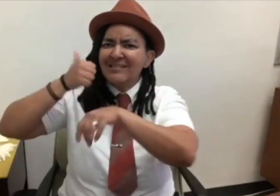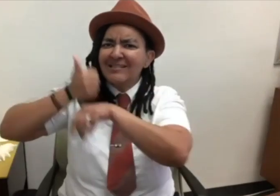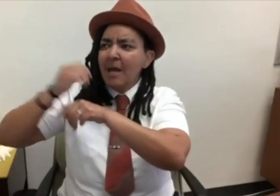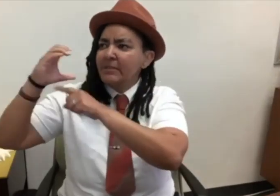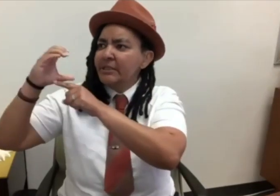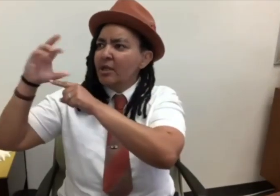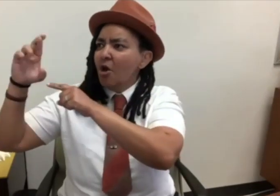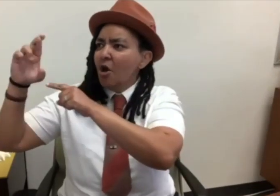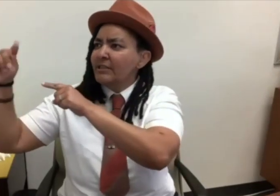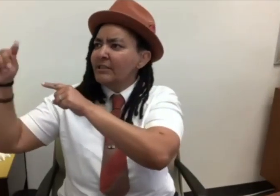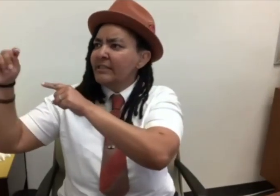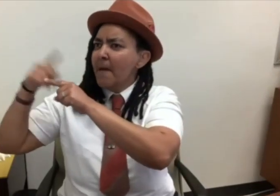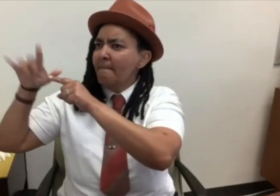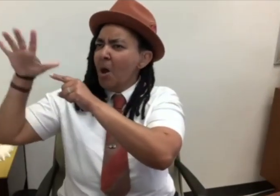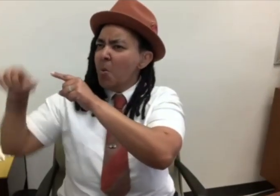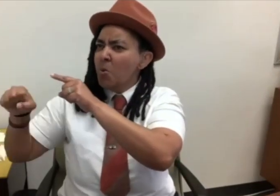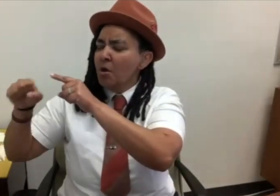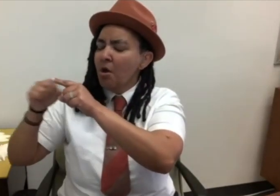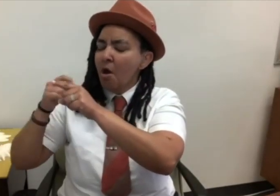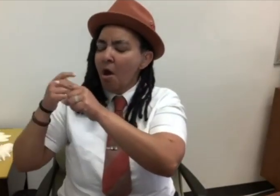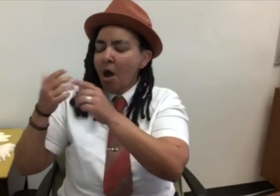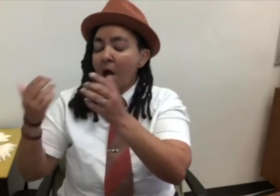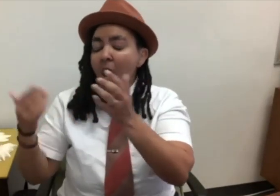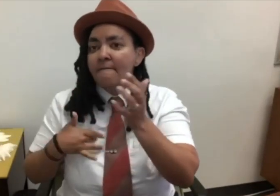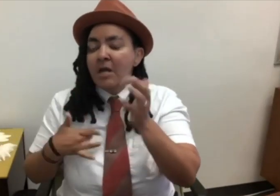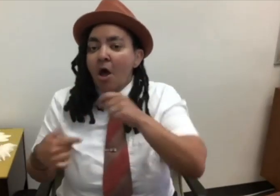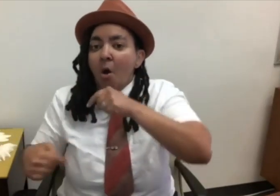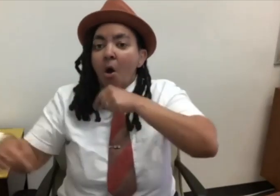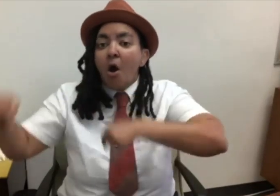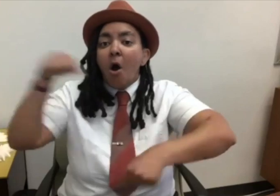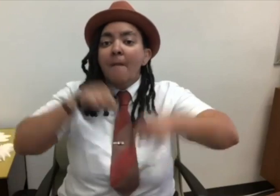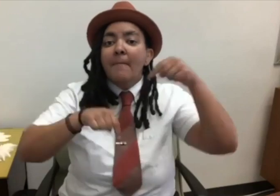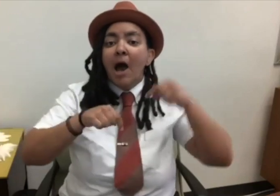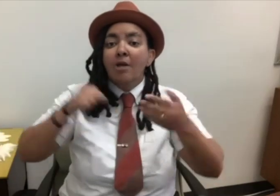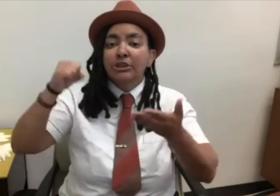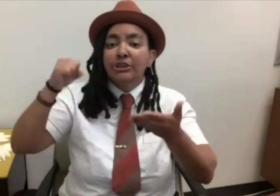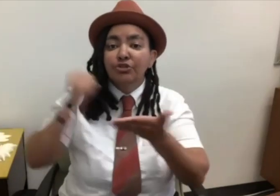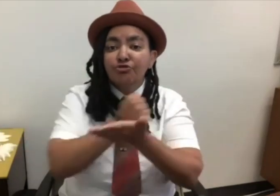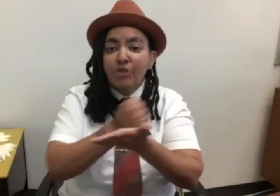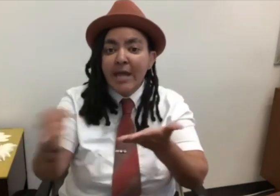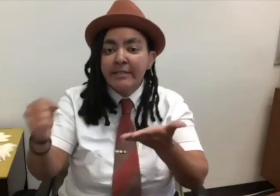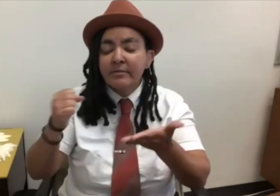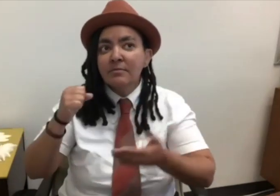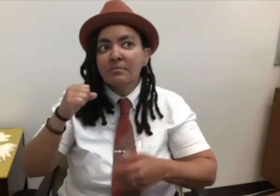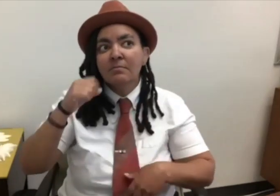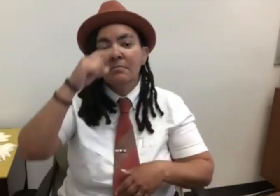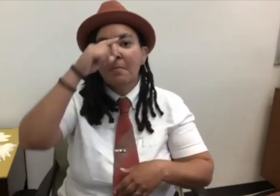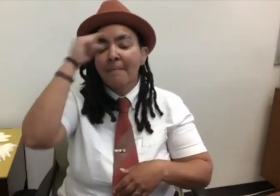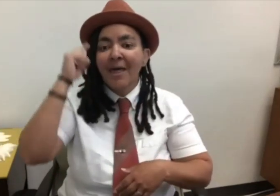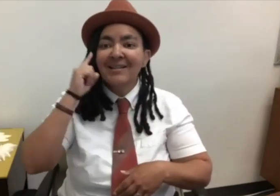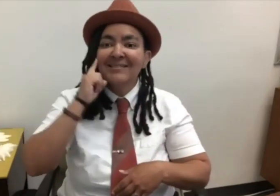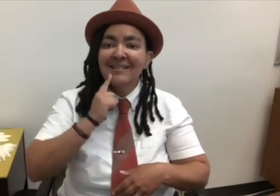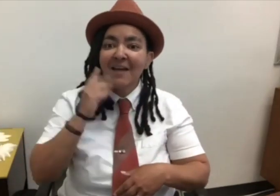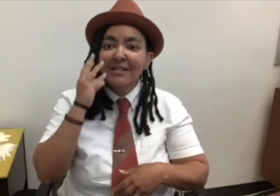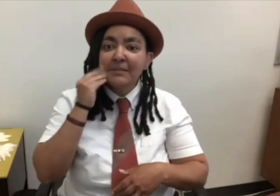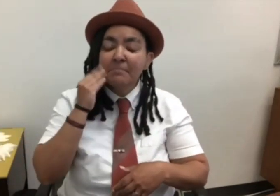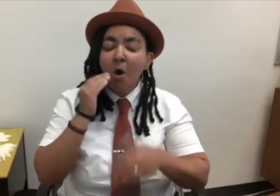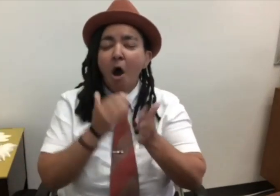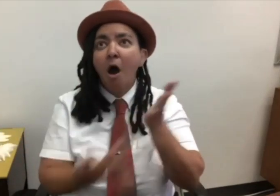And when we look at this idea of the critical lens, we knew that it needed to be there. But I